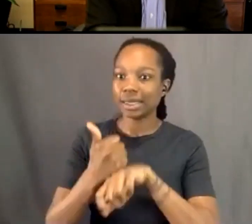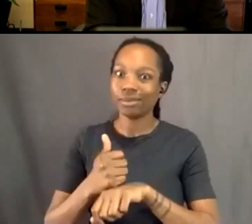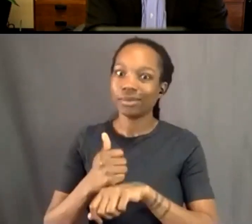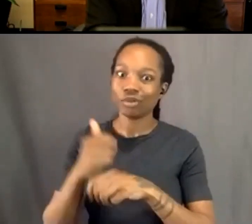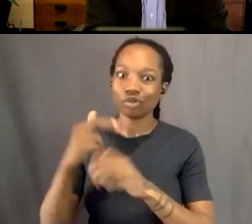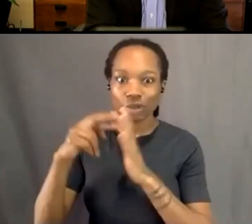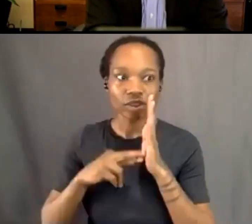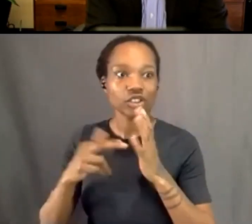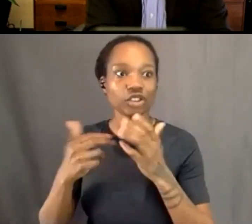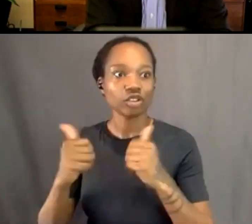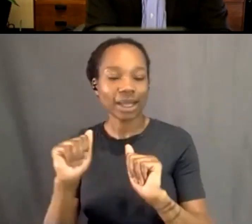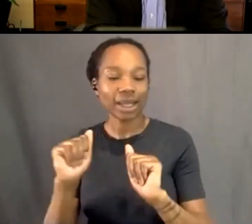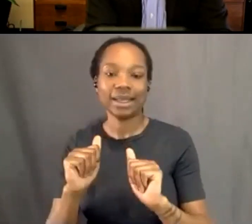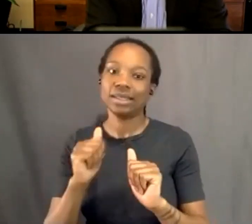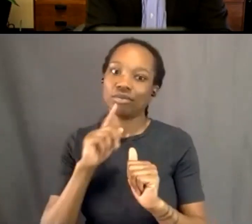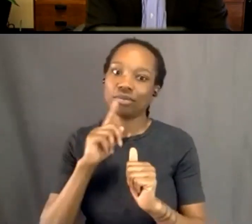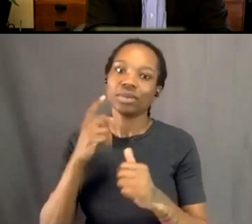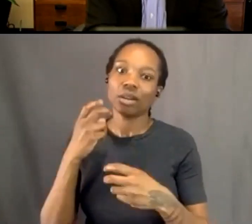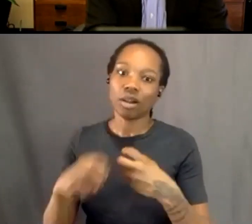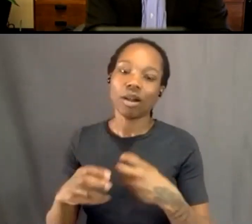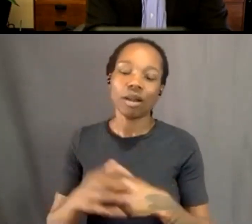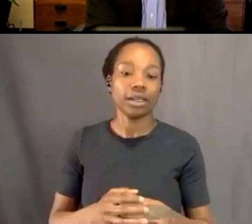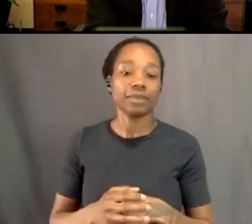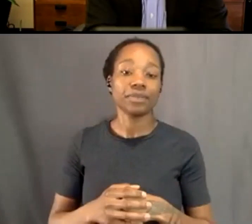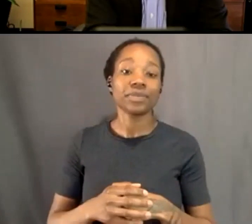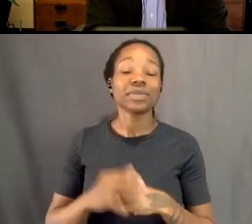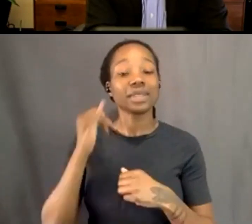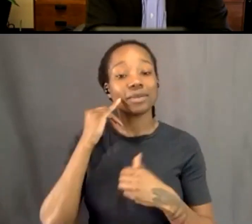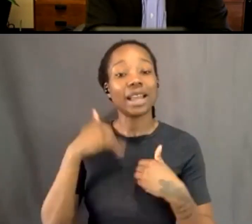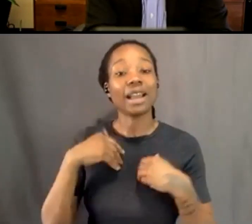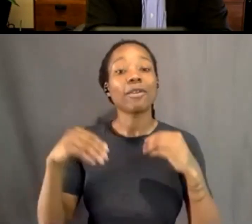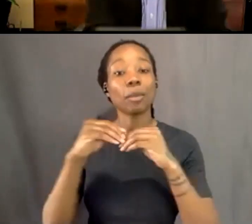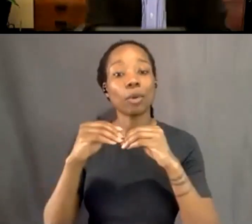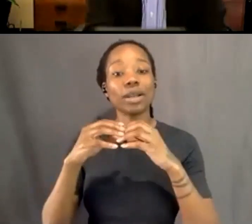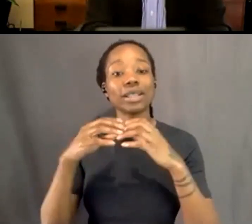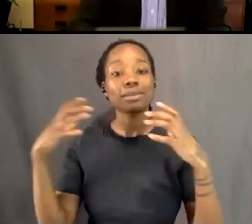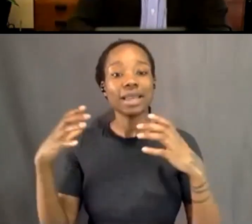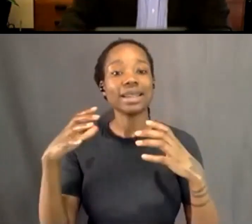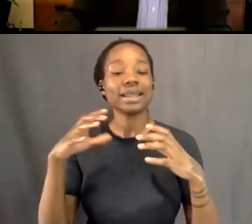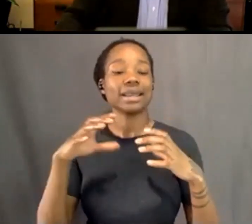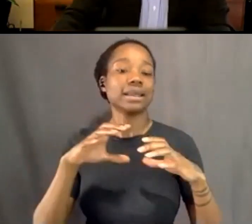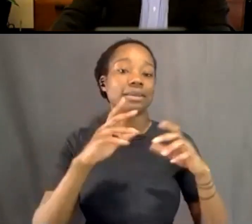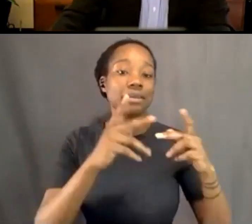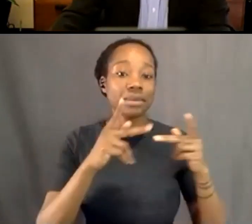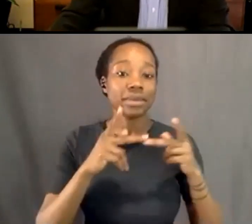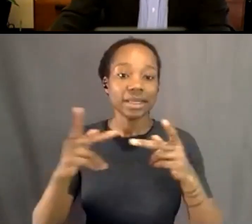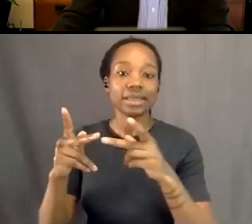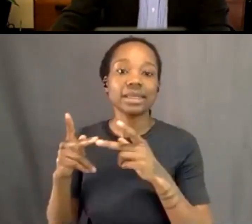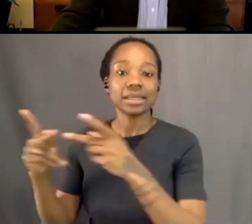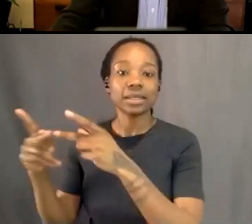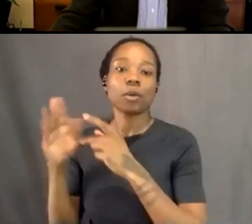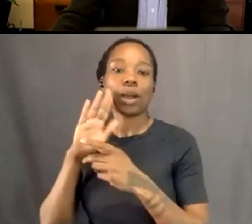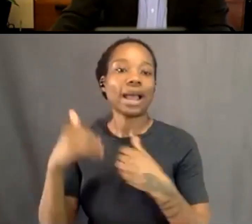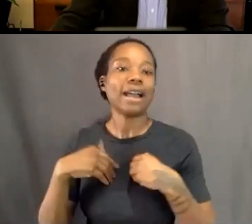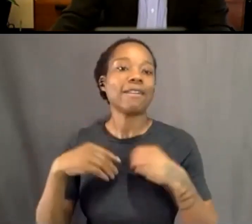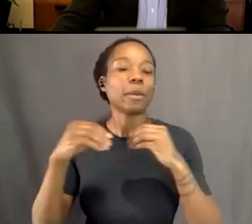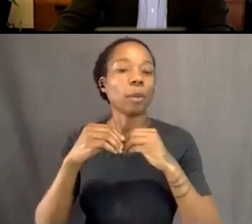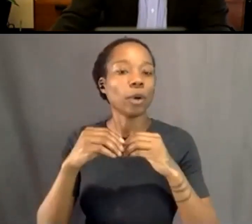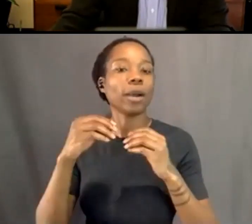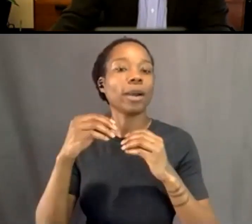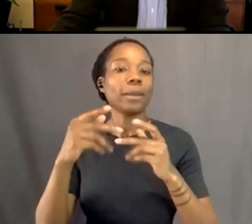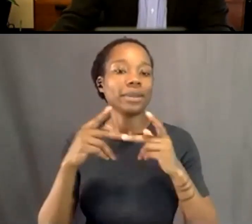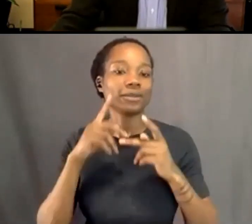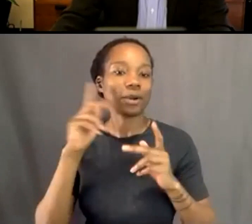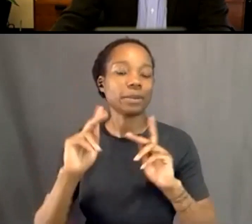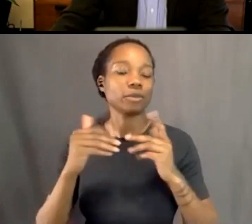is going to be helpful, because there will be more slots for people to actually sign up, but also having 21131,